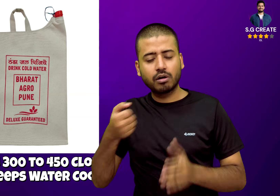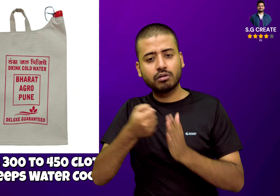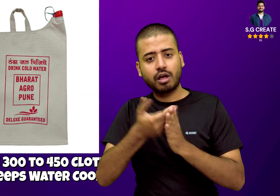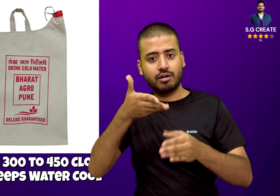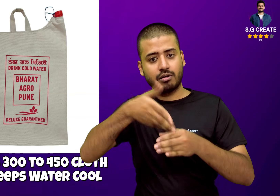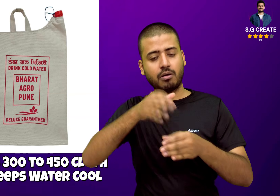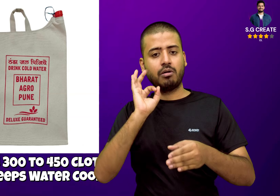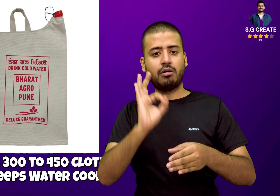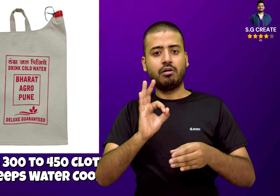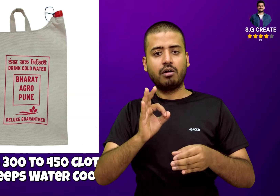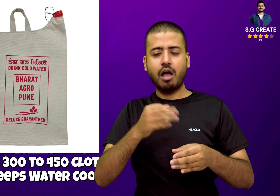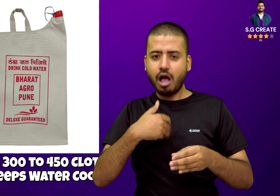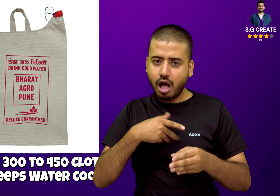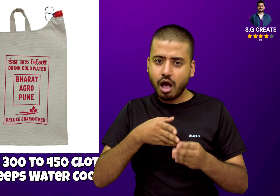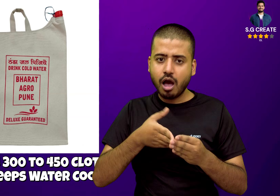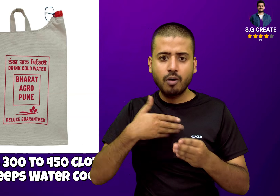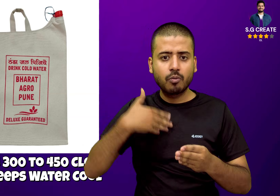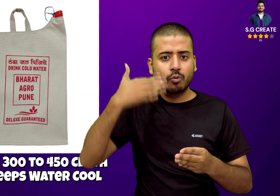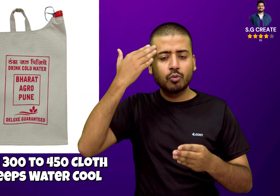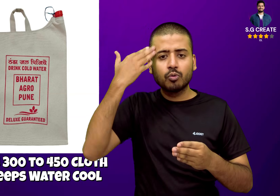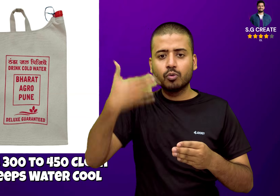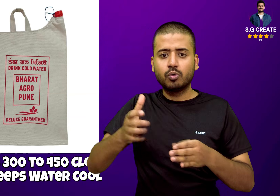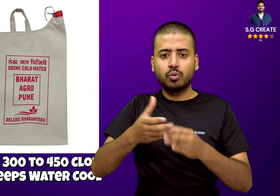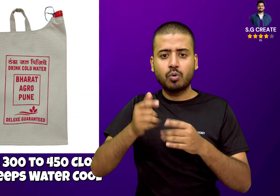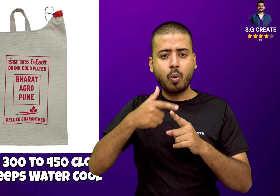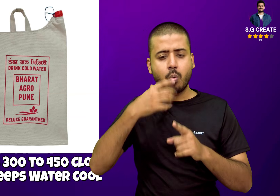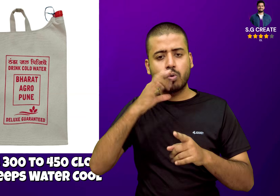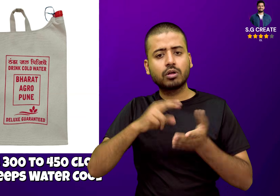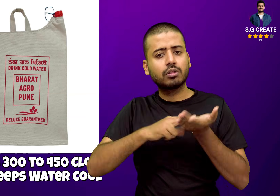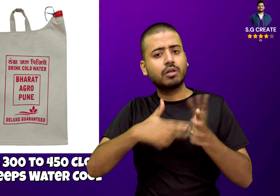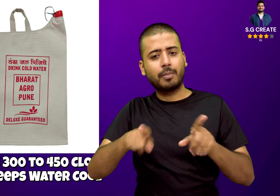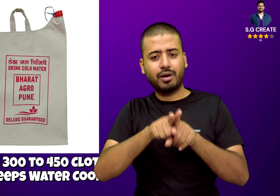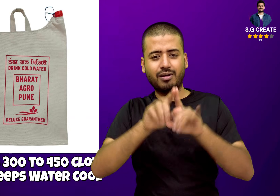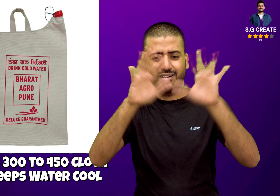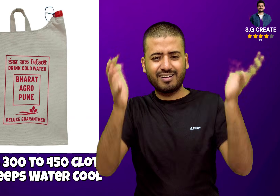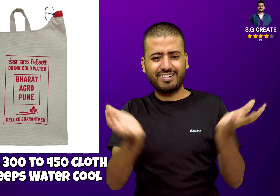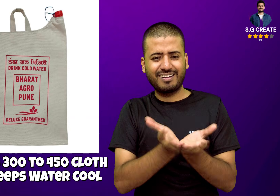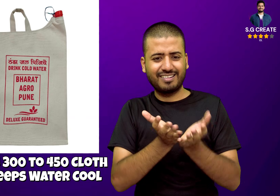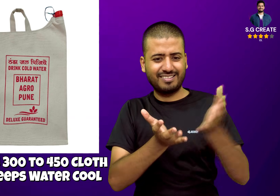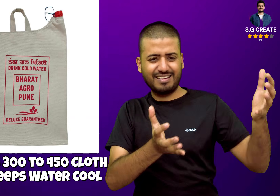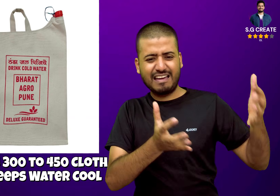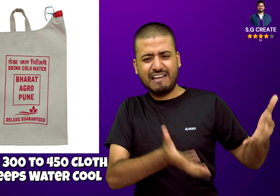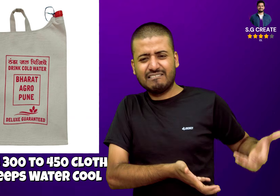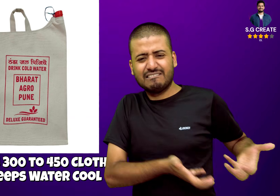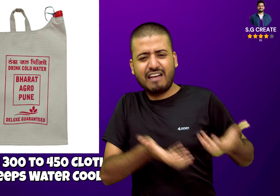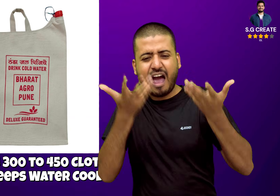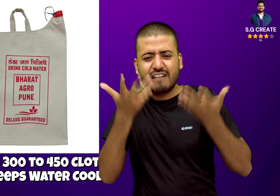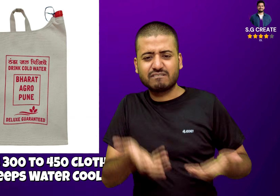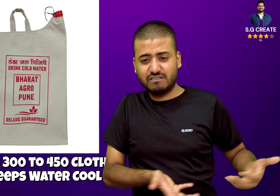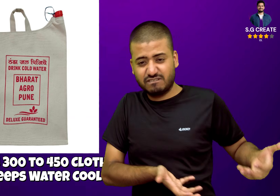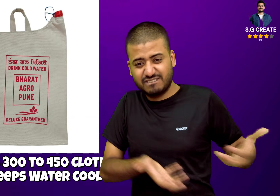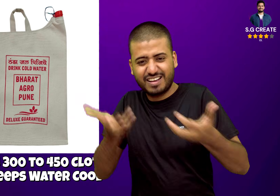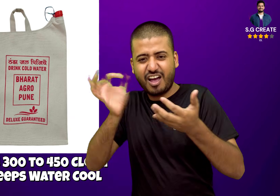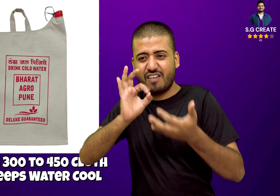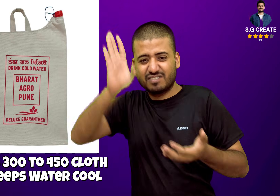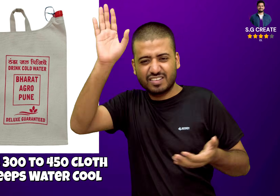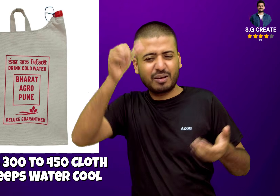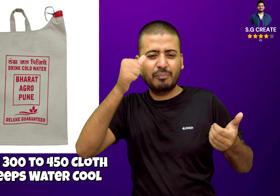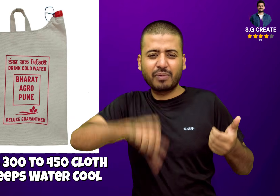curing setup instructions. Because it is built like a traditional clay pot, you must properly prep a new bag before drinking from it. The 3-day